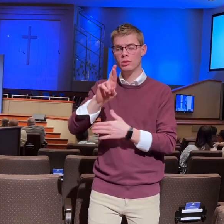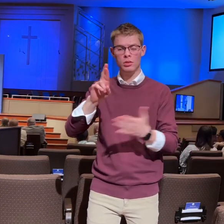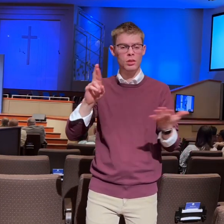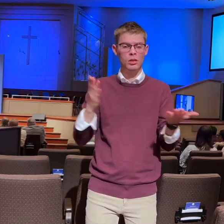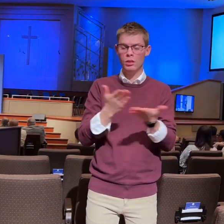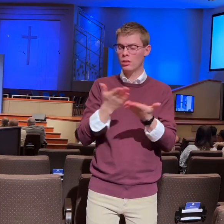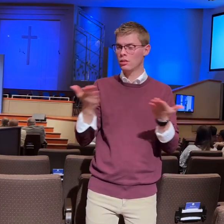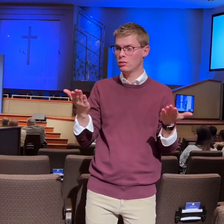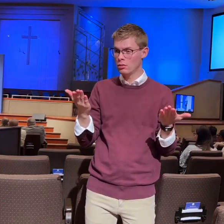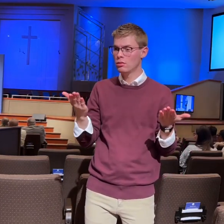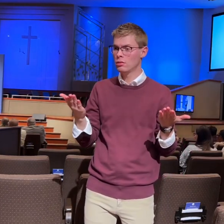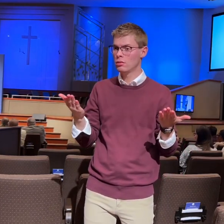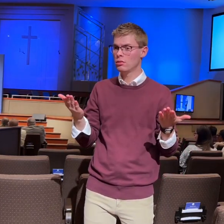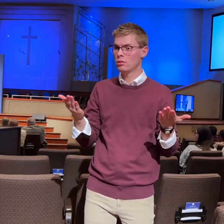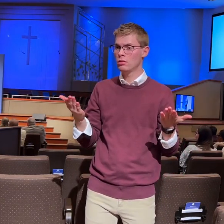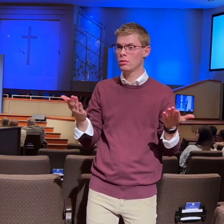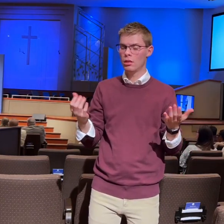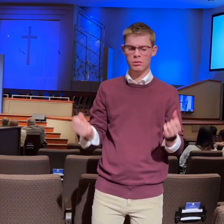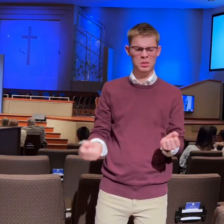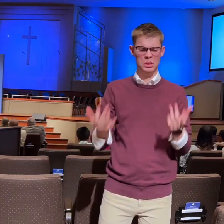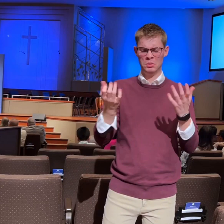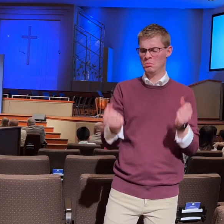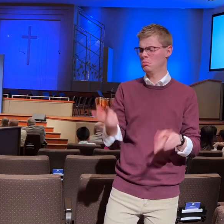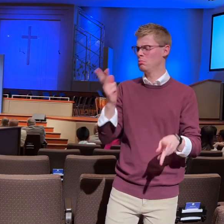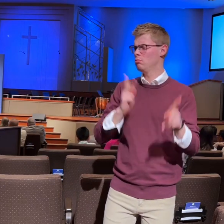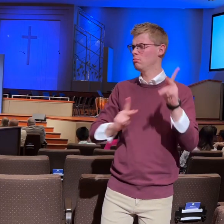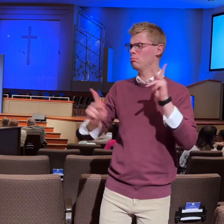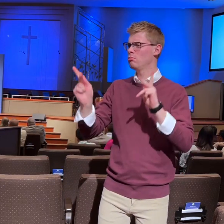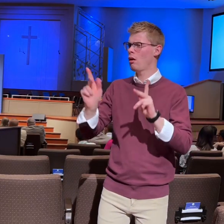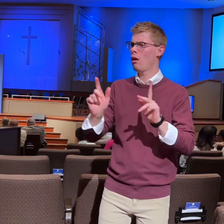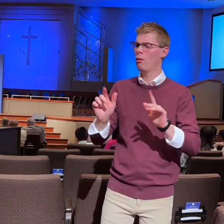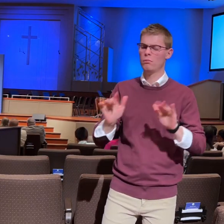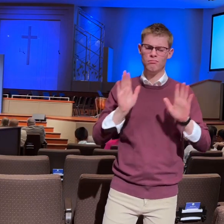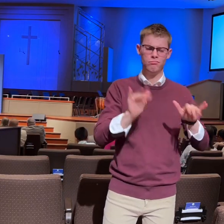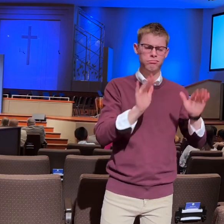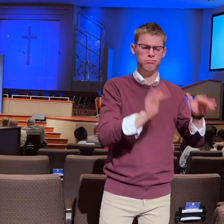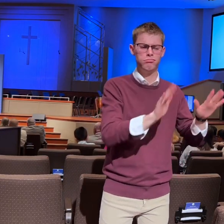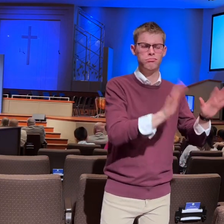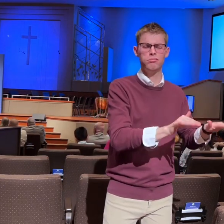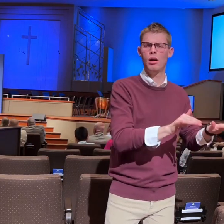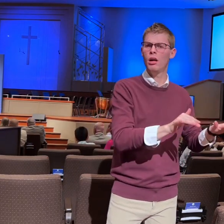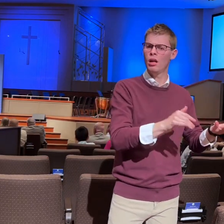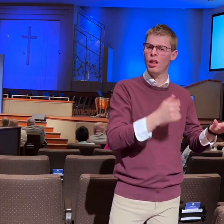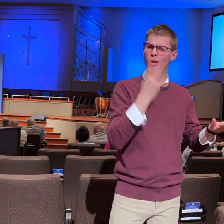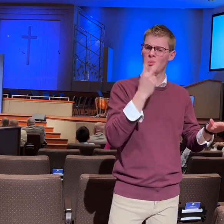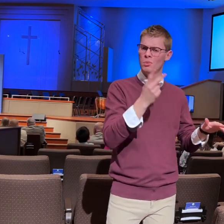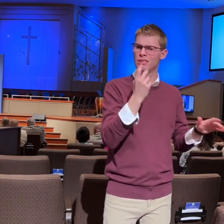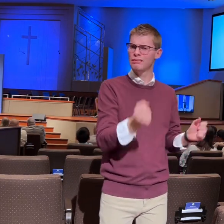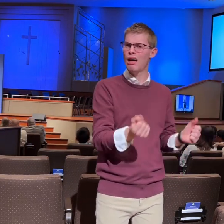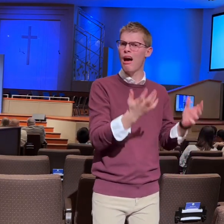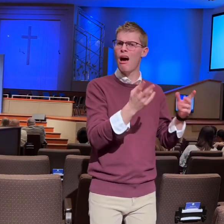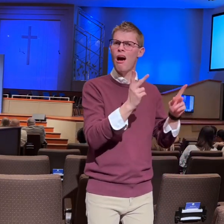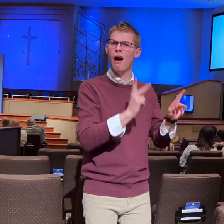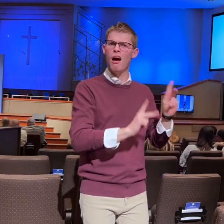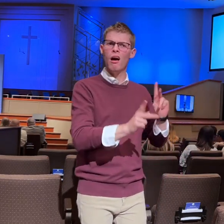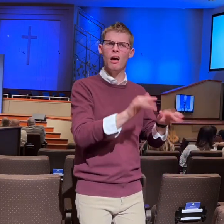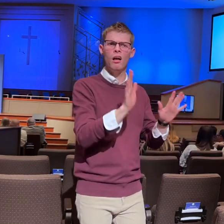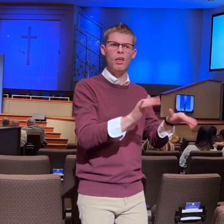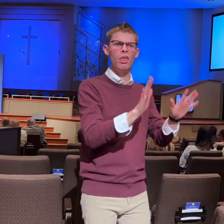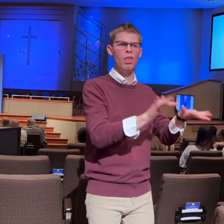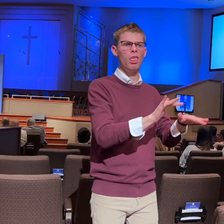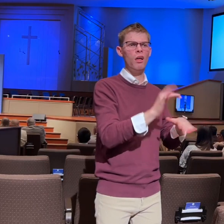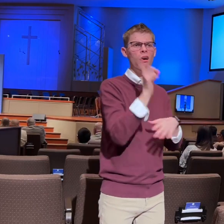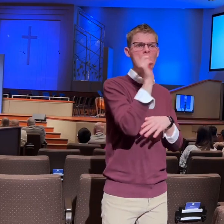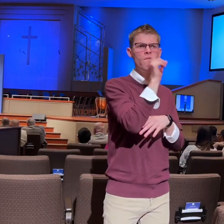I think they're going to be pretty primed by then. We see already people following all kinds of false teaching and all